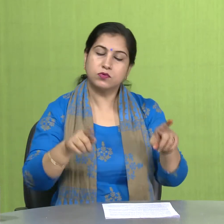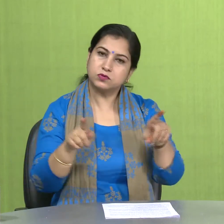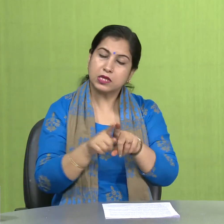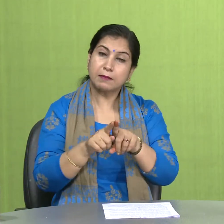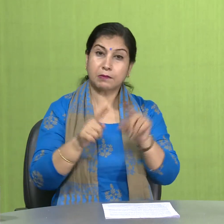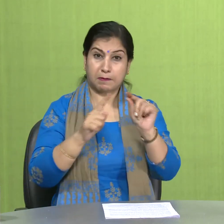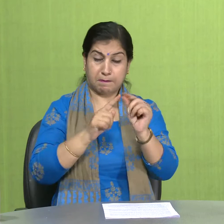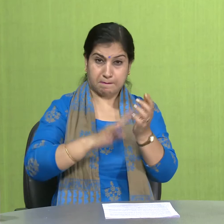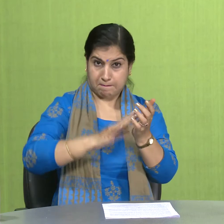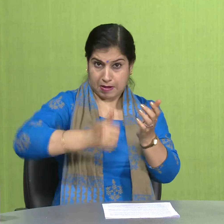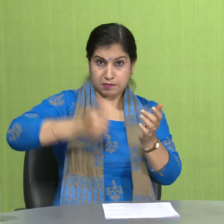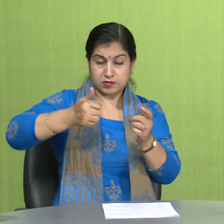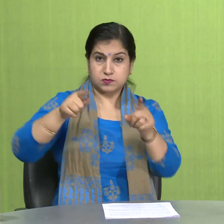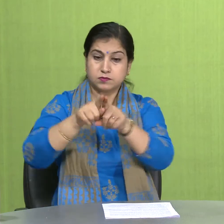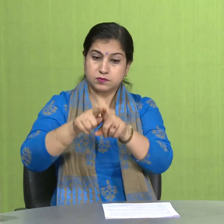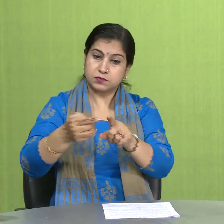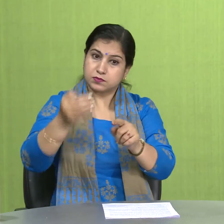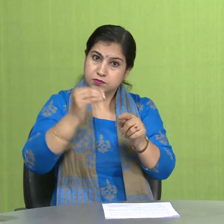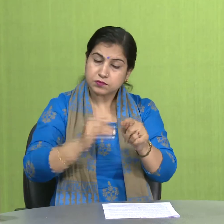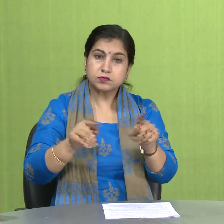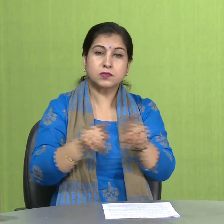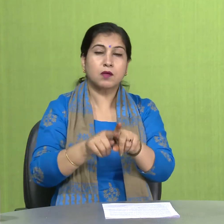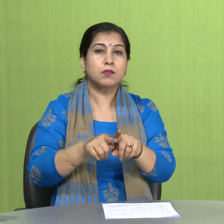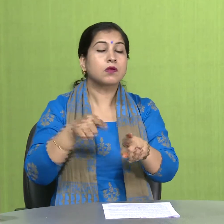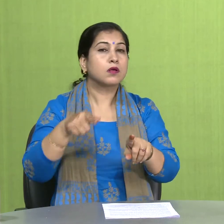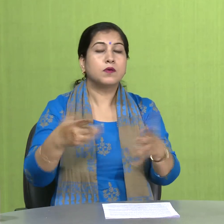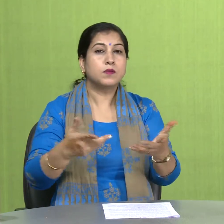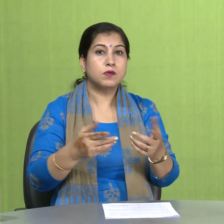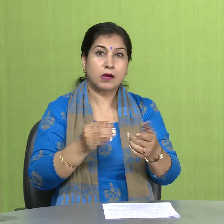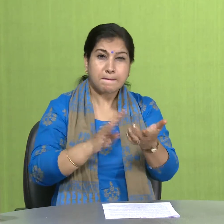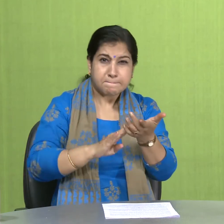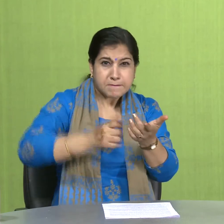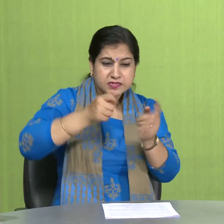composition, the powers and functions of the Council of Ministers.